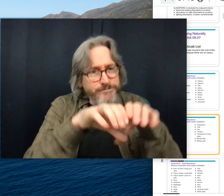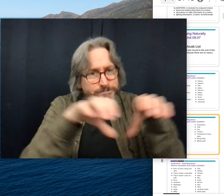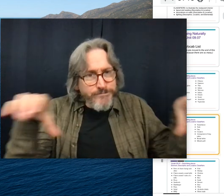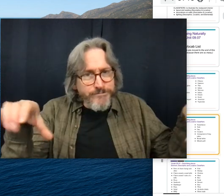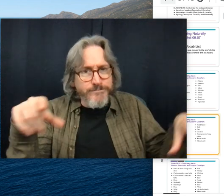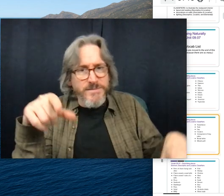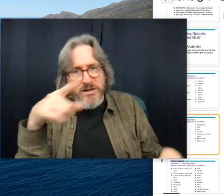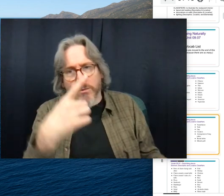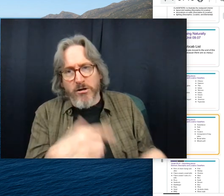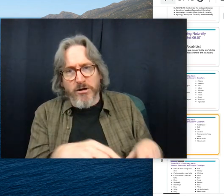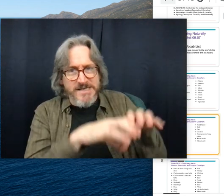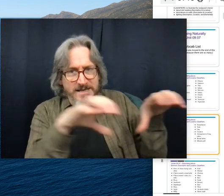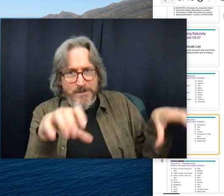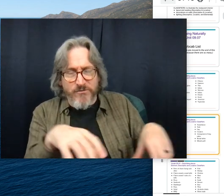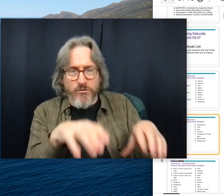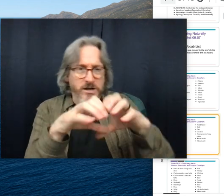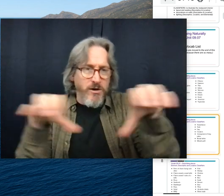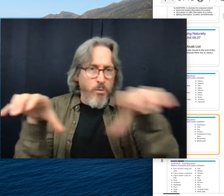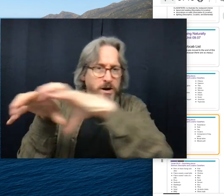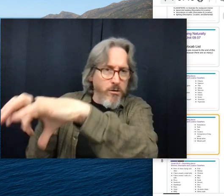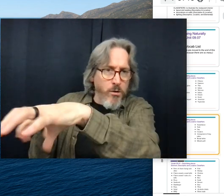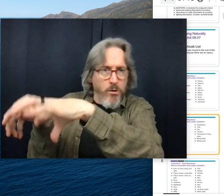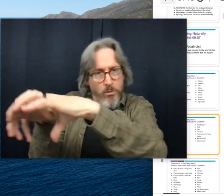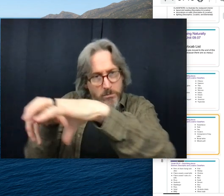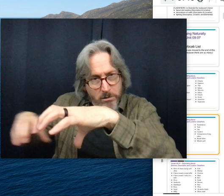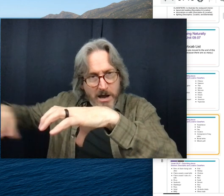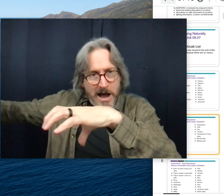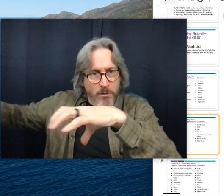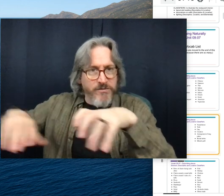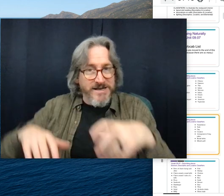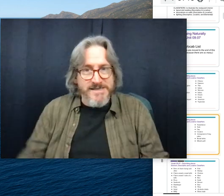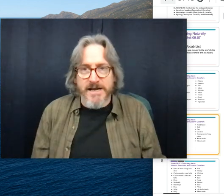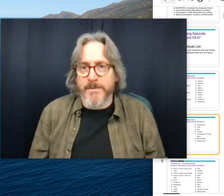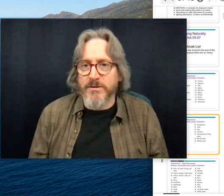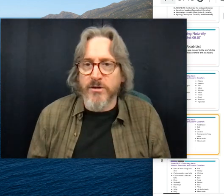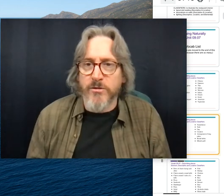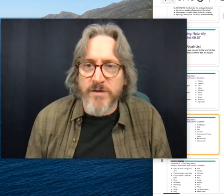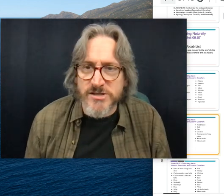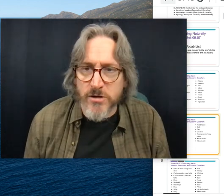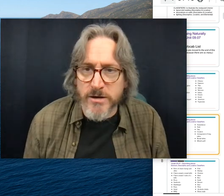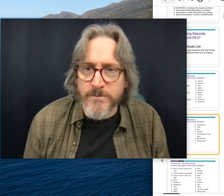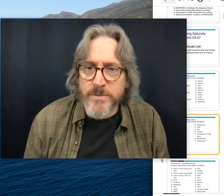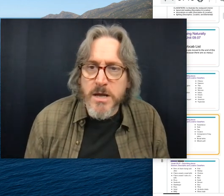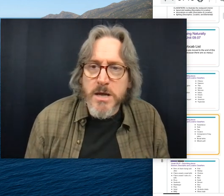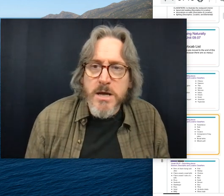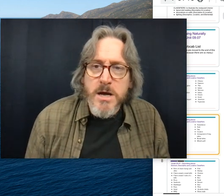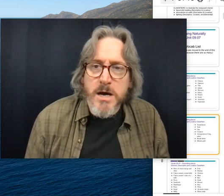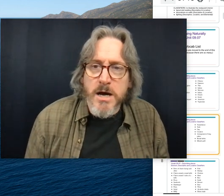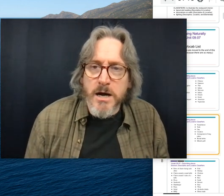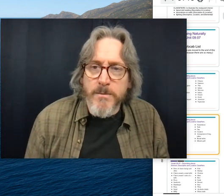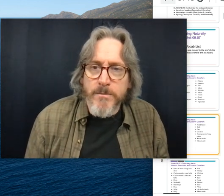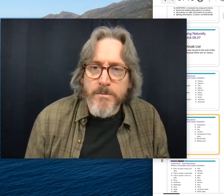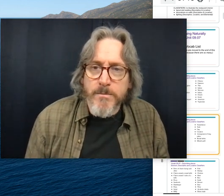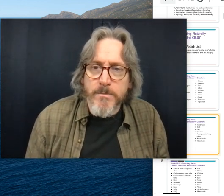Counters. I already said that before. Like, how are things set up in the restaurant?